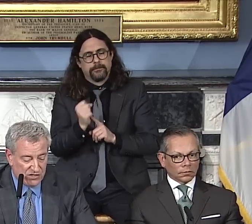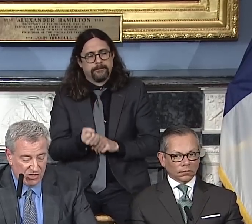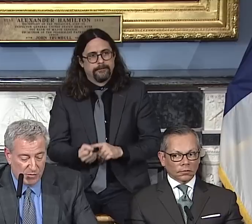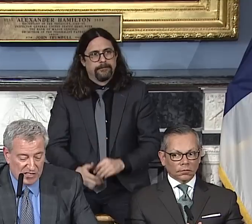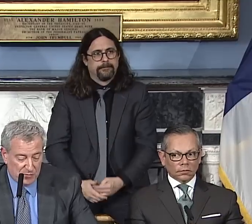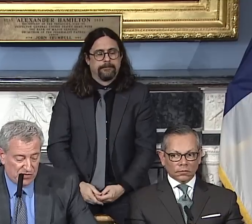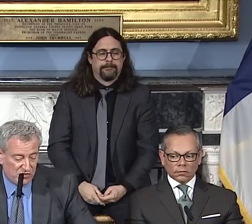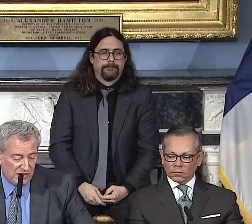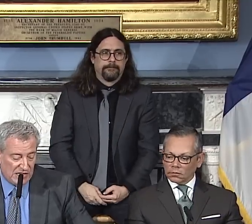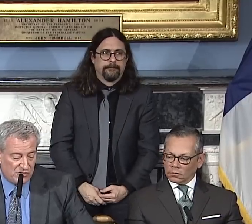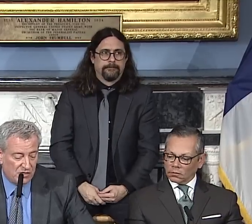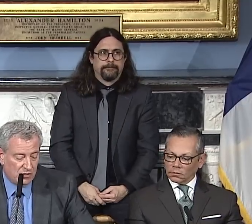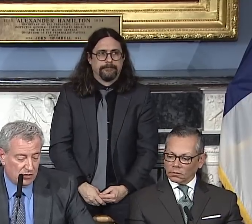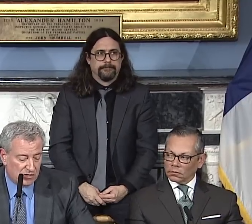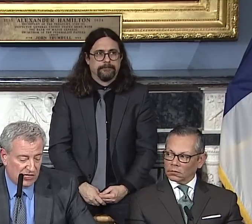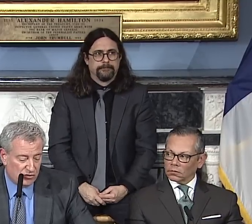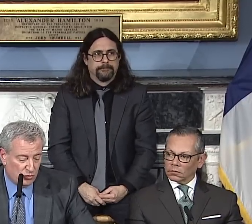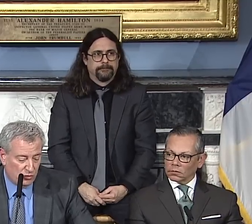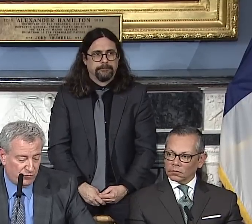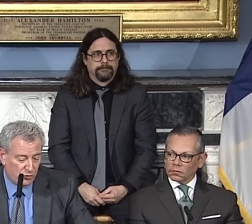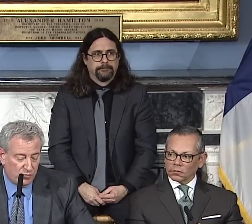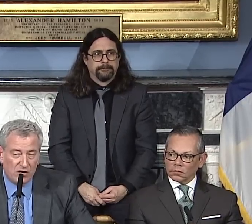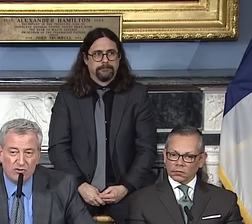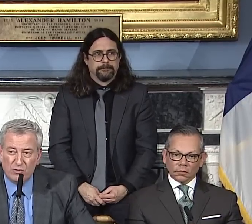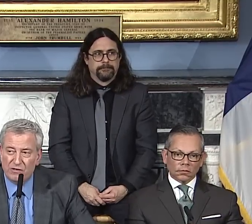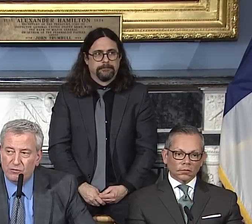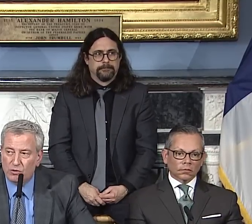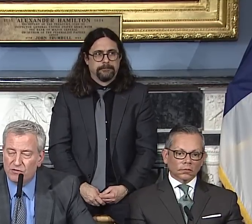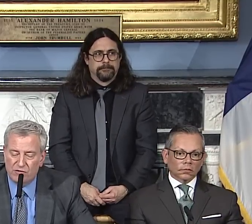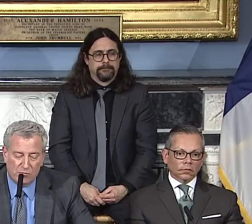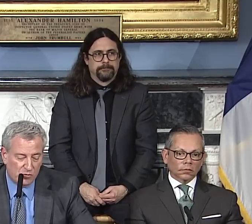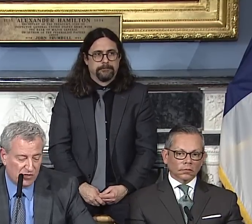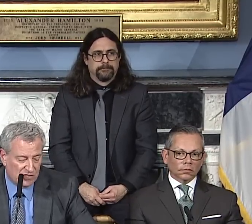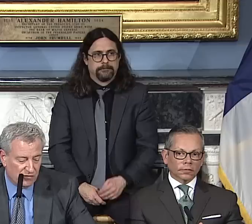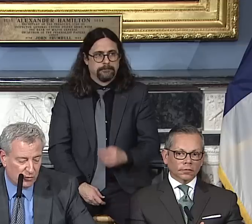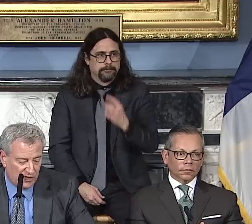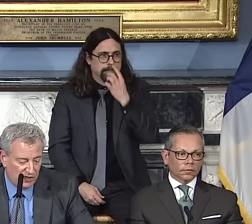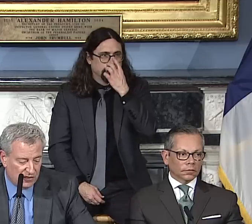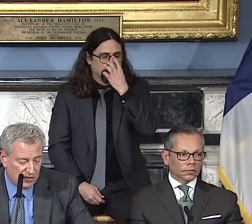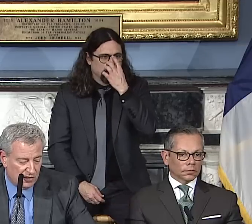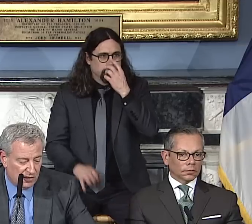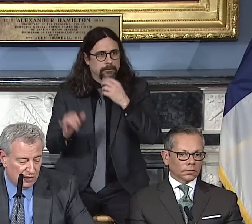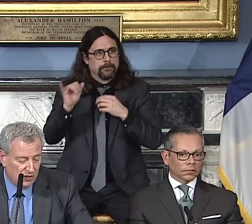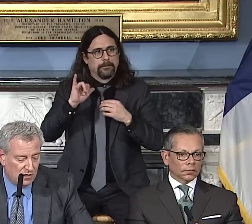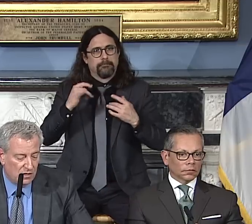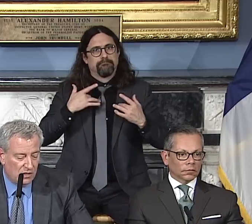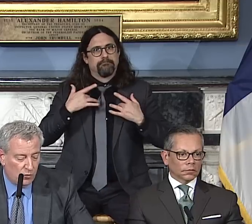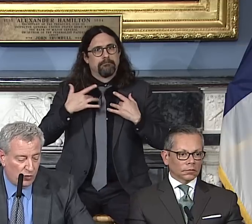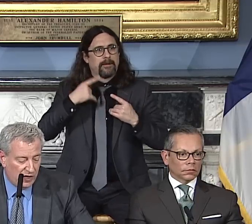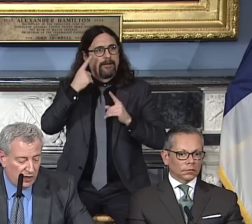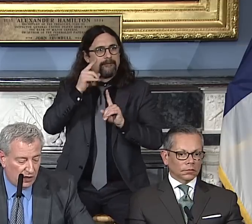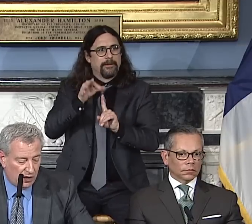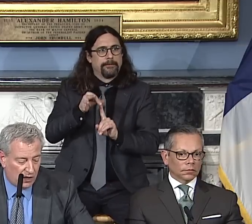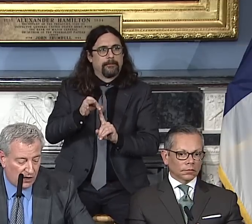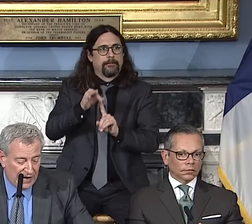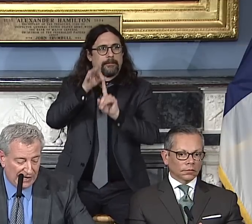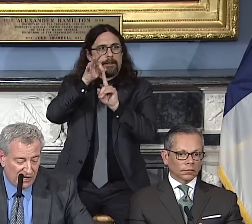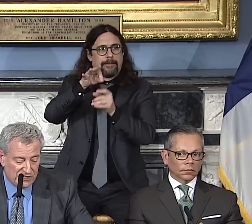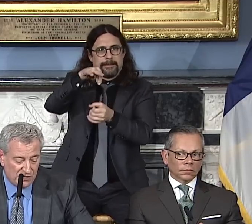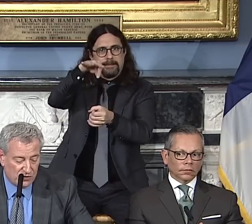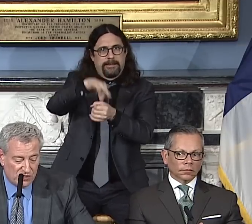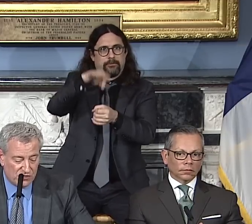There's been concern about the special election scheduled for March 24th for Borough President of Queens. We